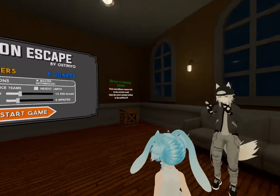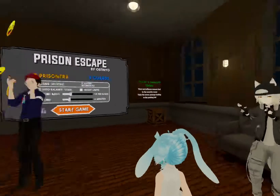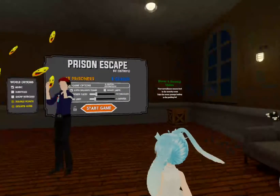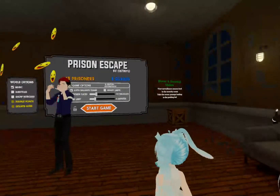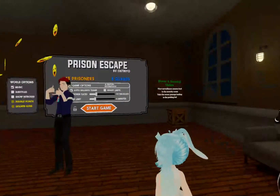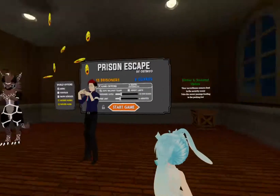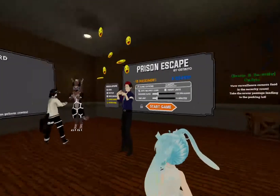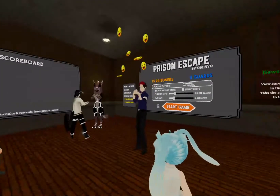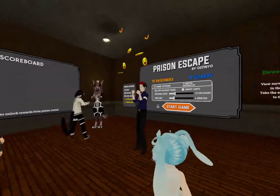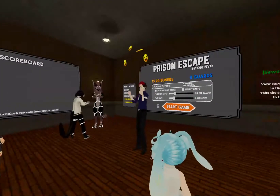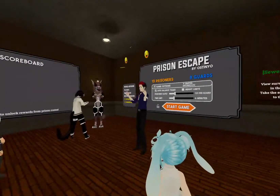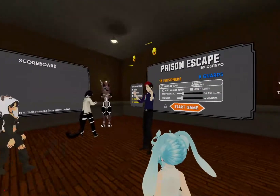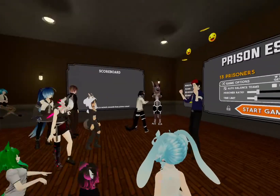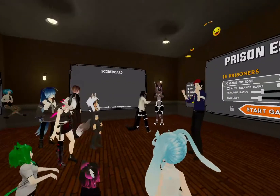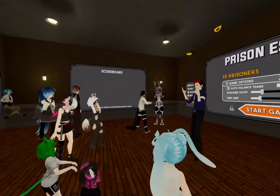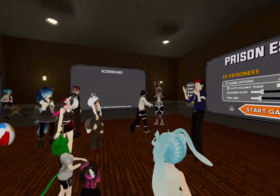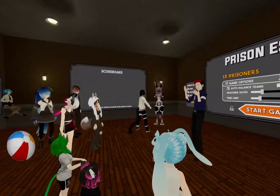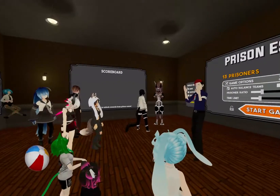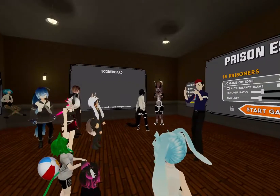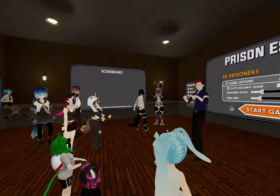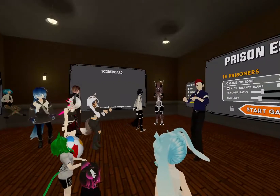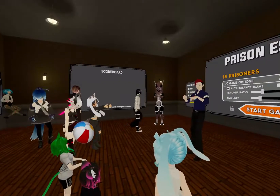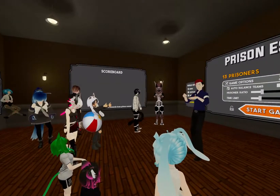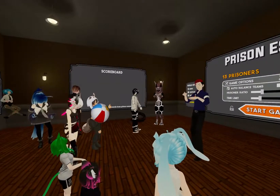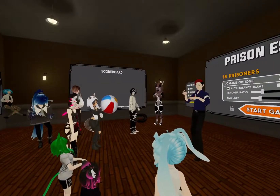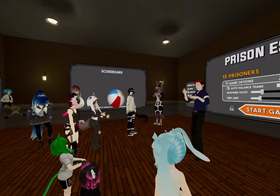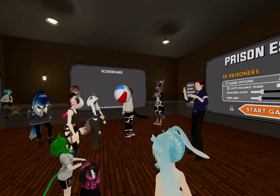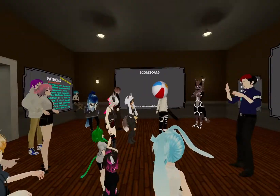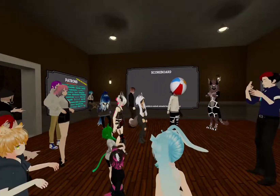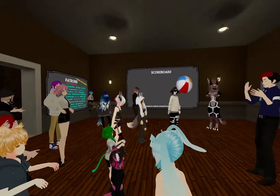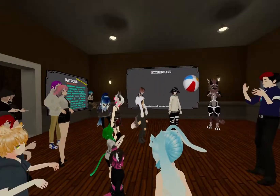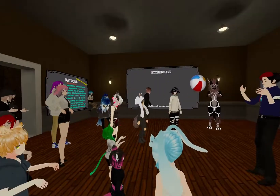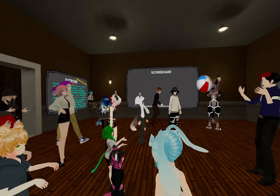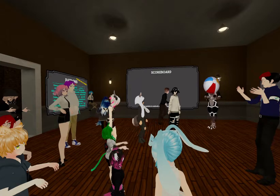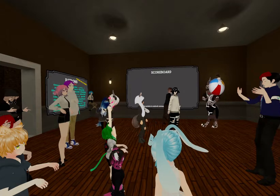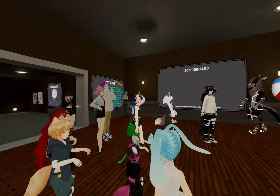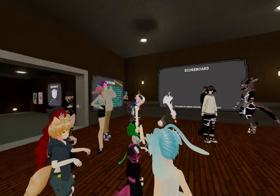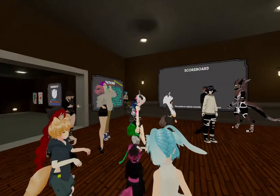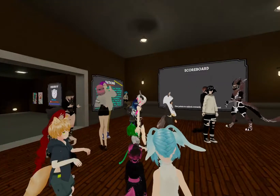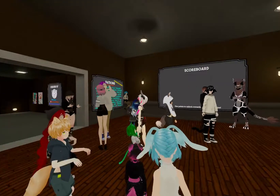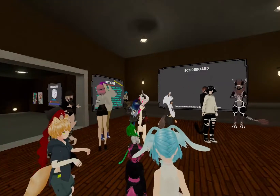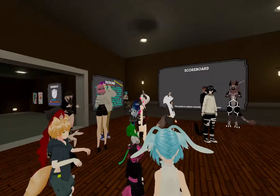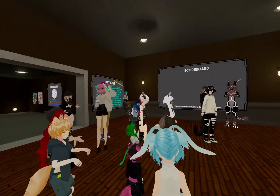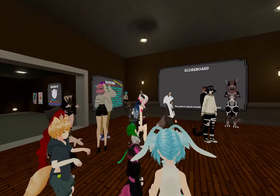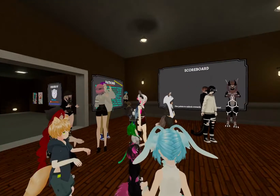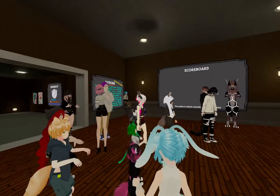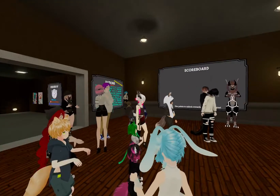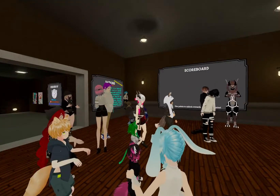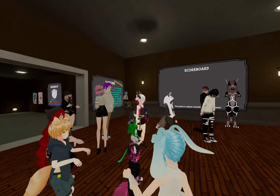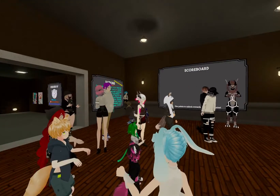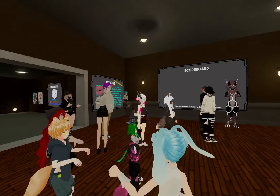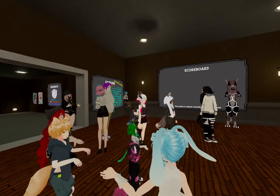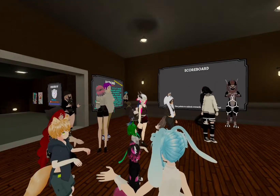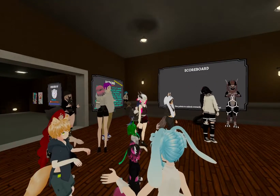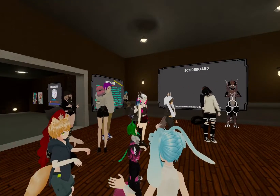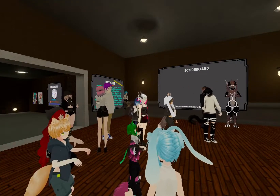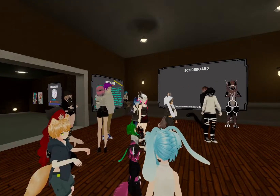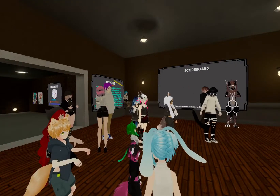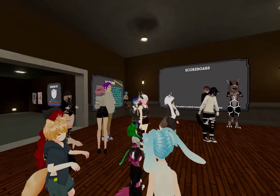VR issues are solved now. I don't know what happened, but VR like completely crashed. Your internet Started back up sucks. again.